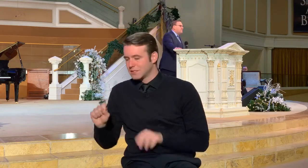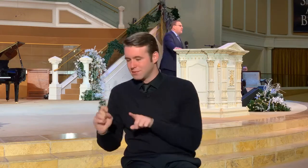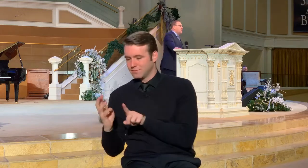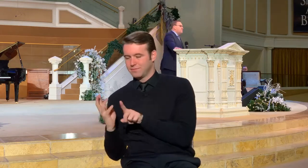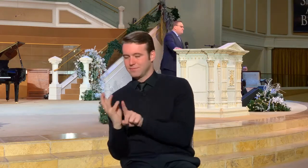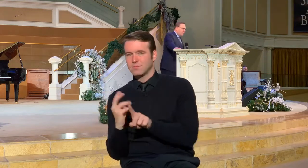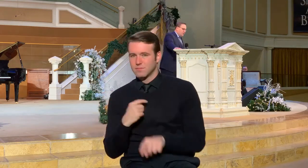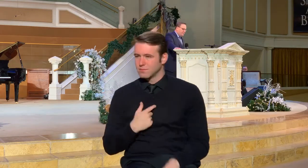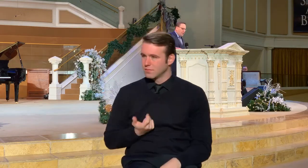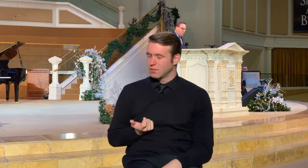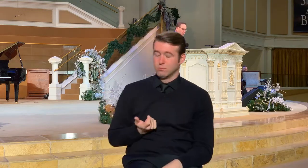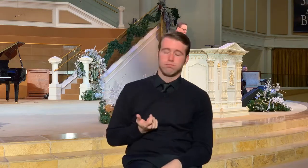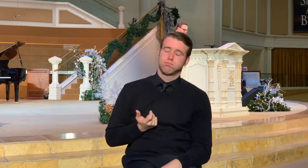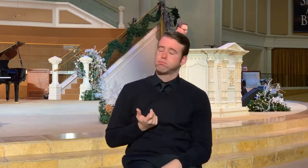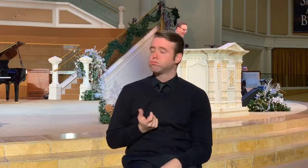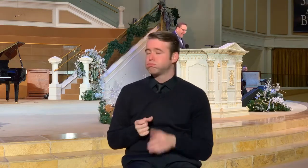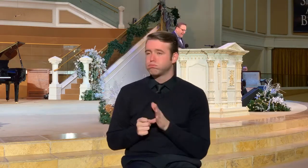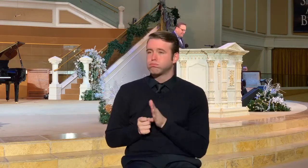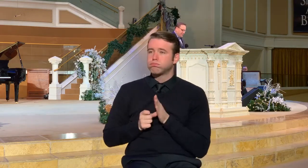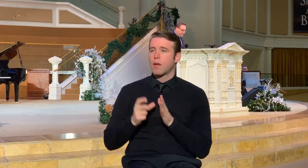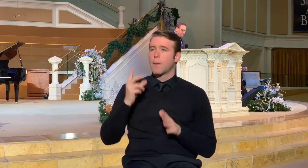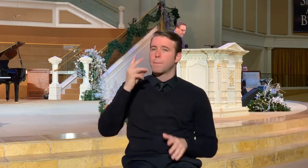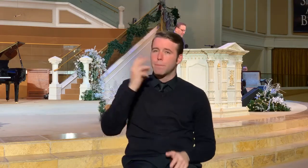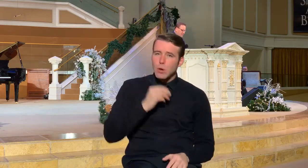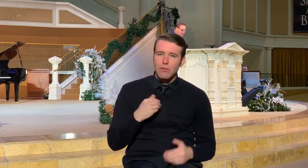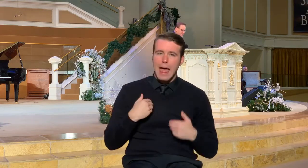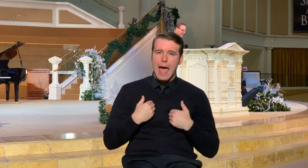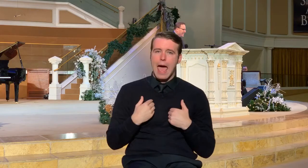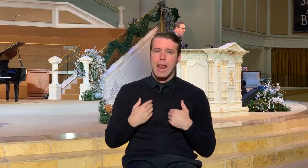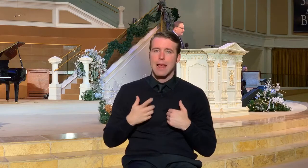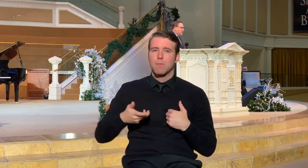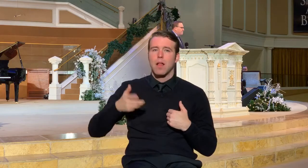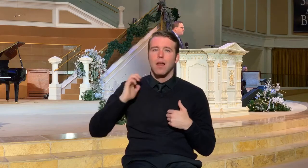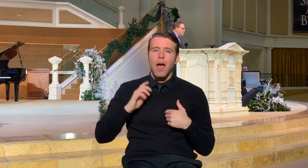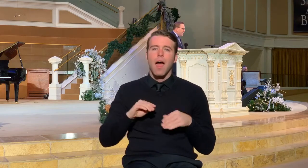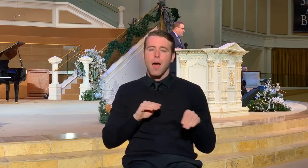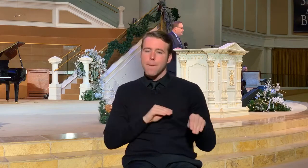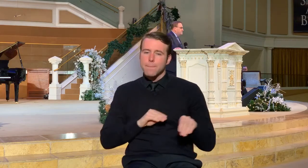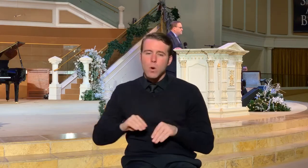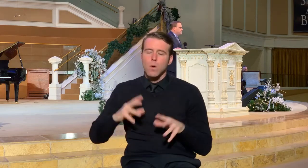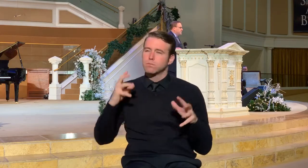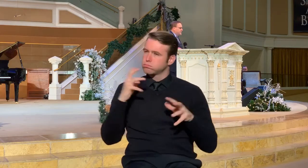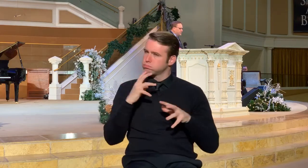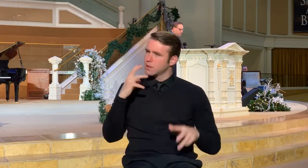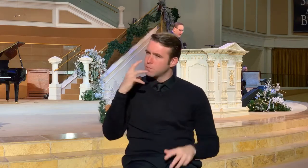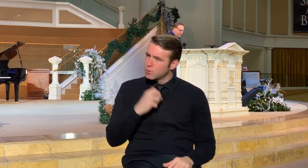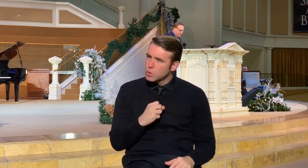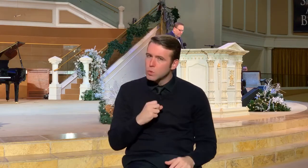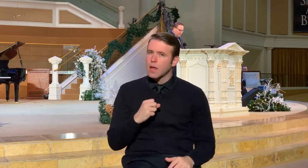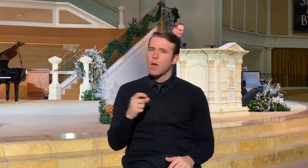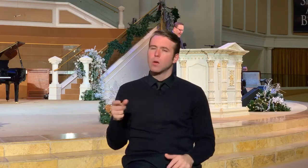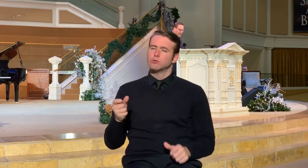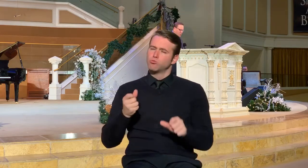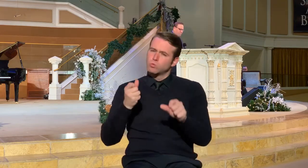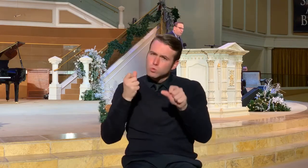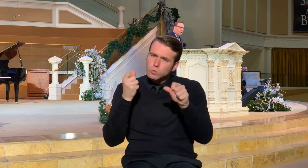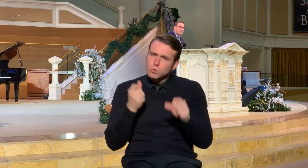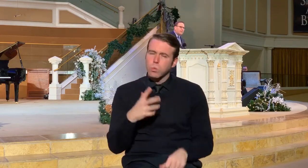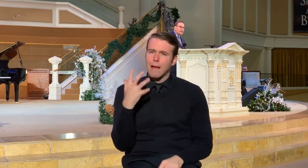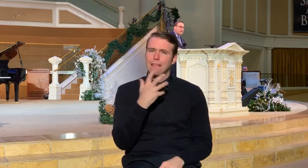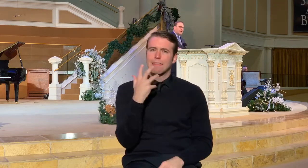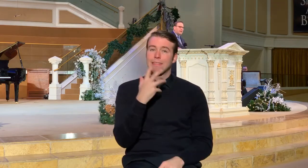incredible, beautiful, regal animal. Sleek, beauty, and strength that